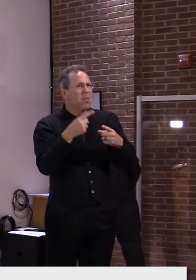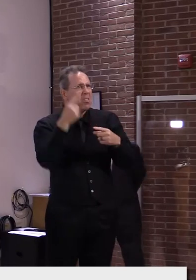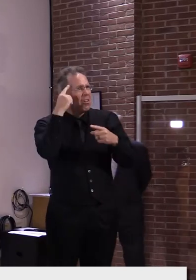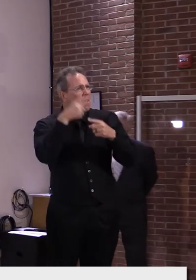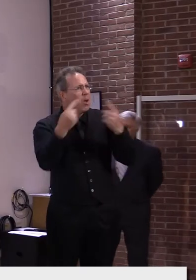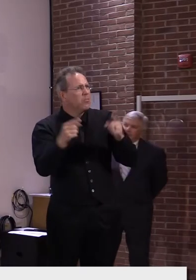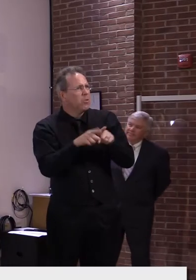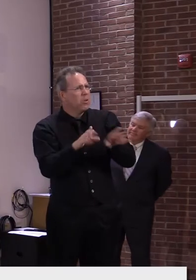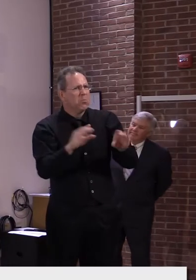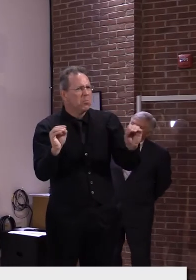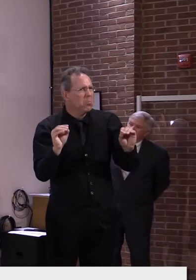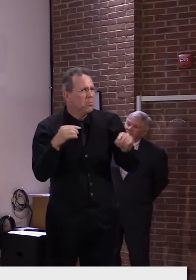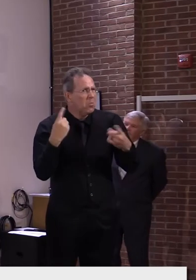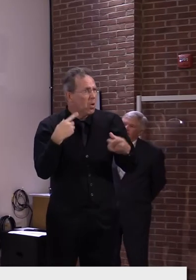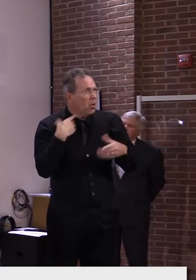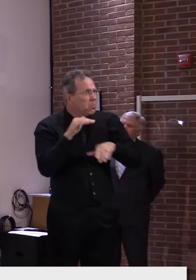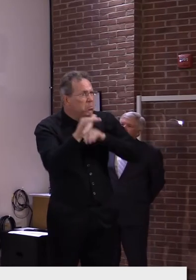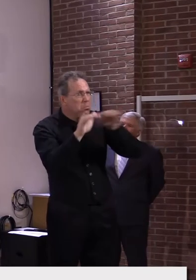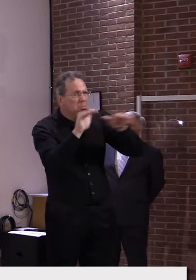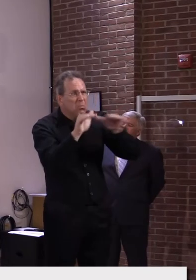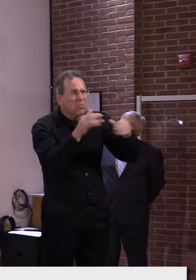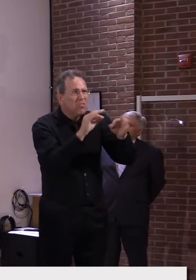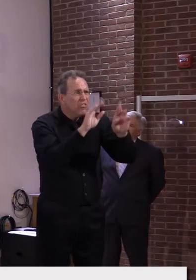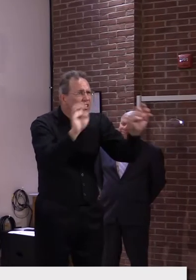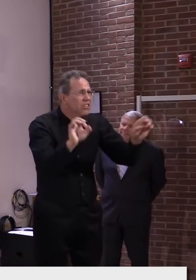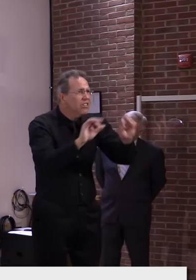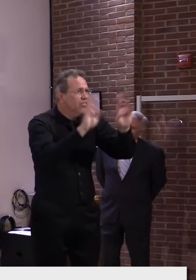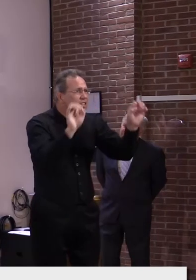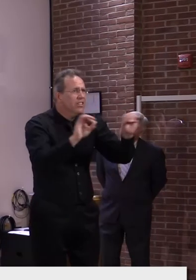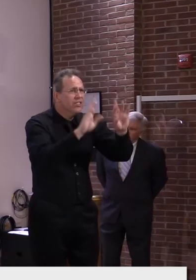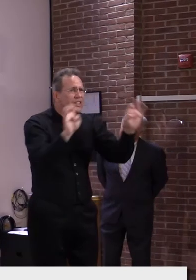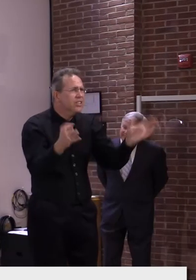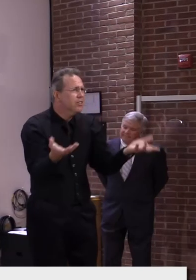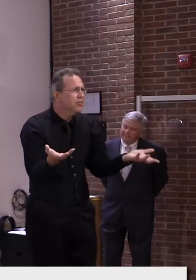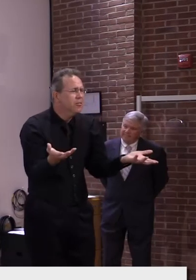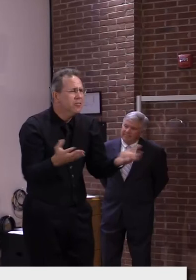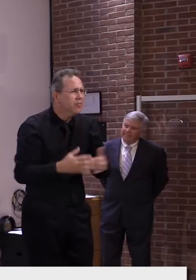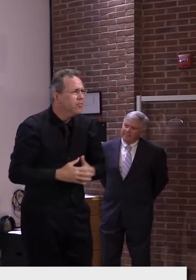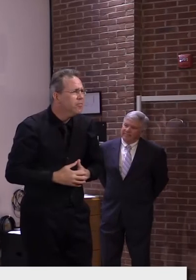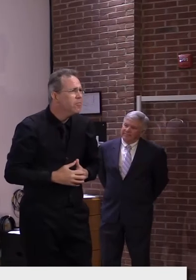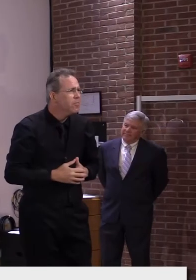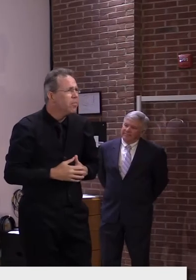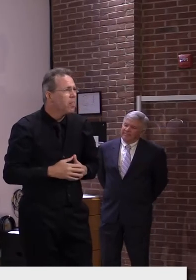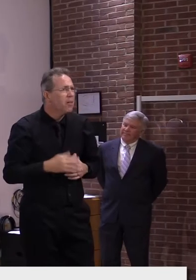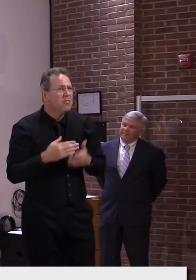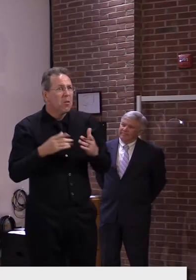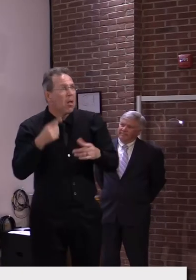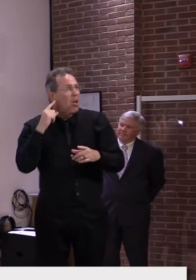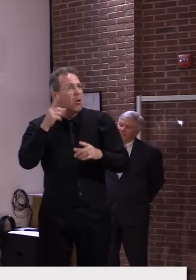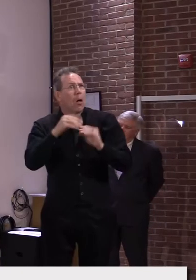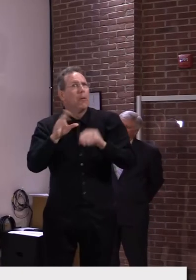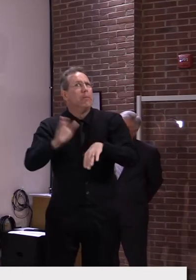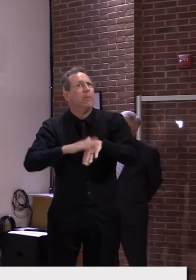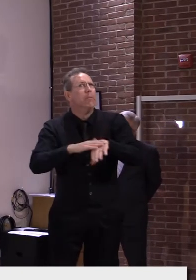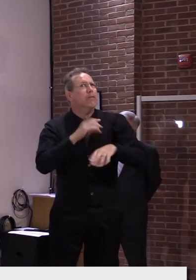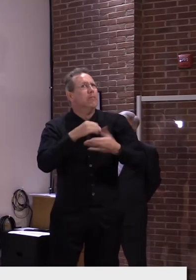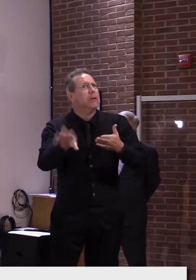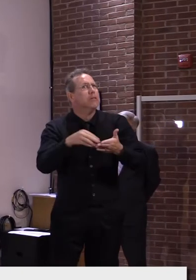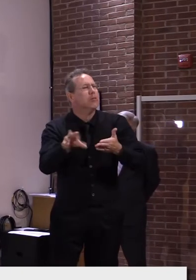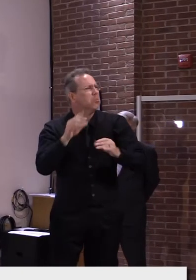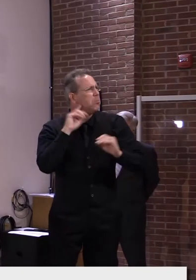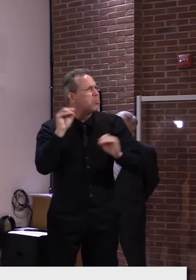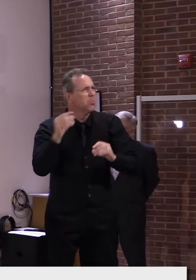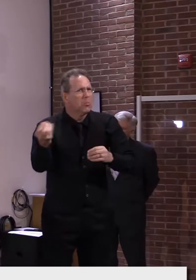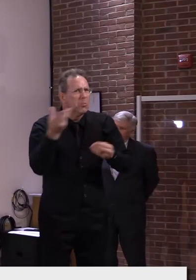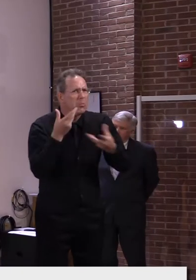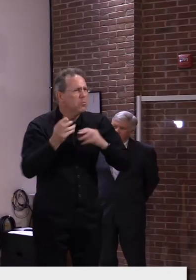actually being hesitant to get the vaccine because they felt it was going to impact their bottom